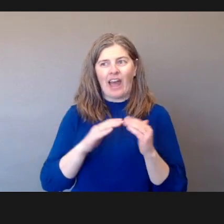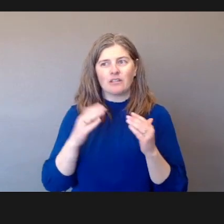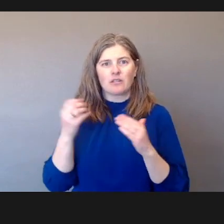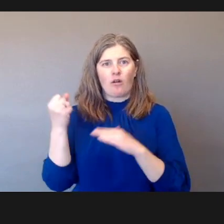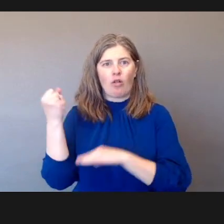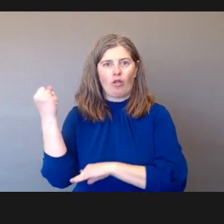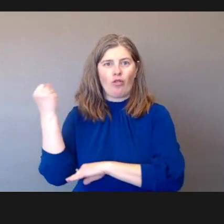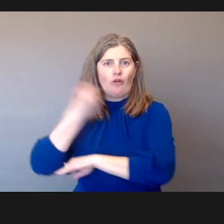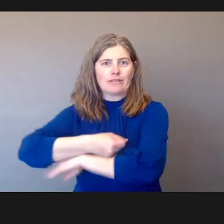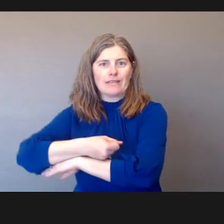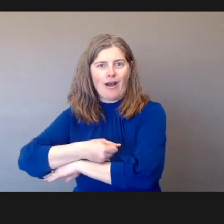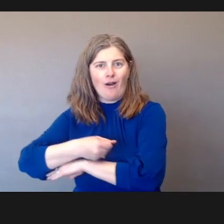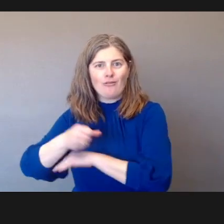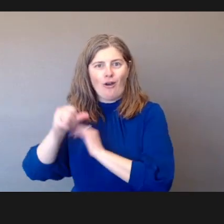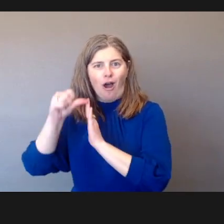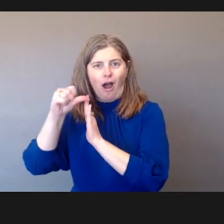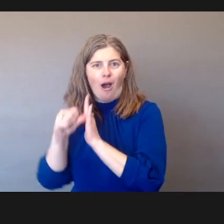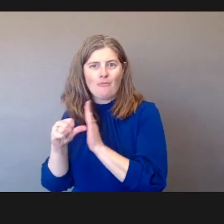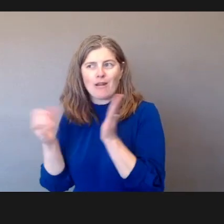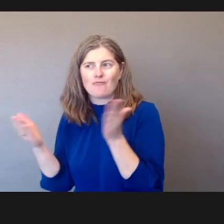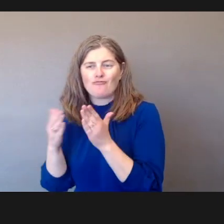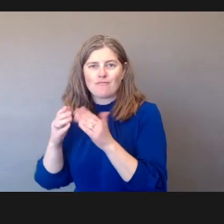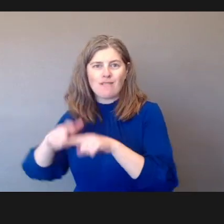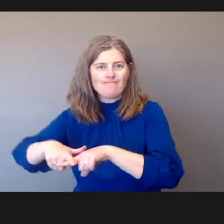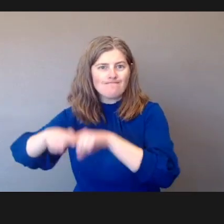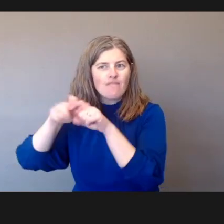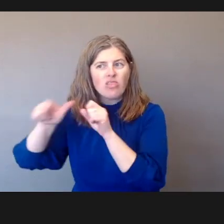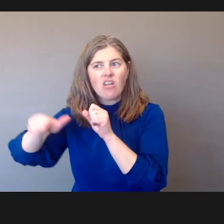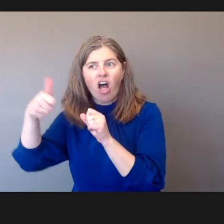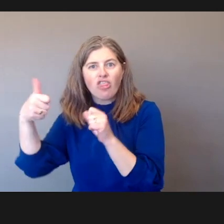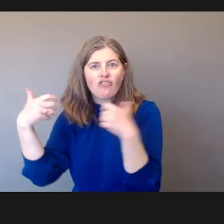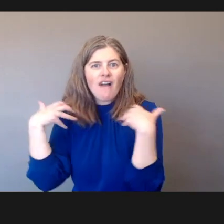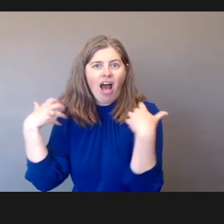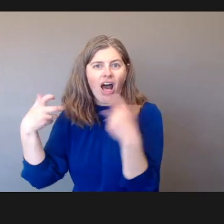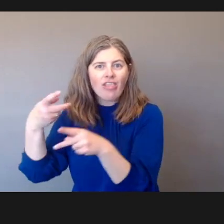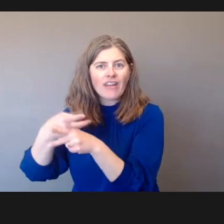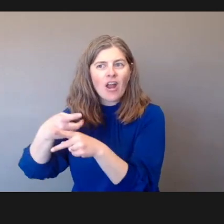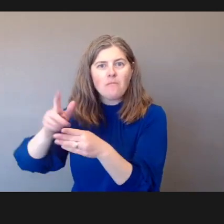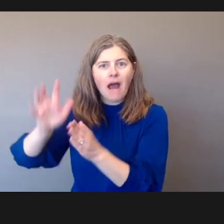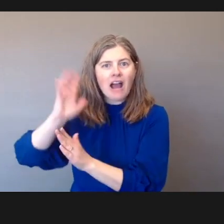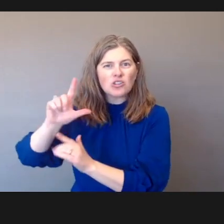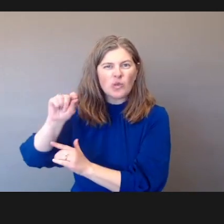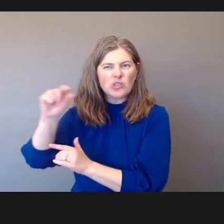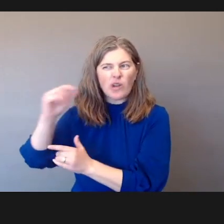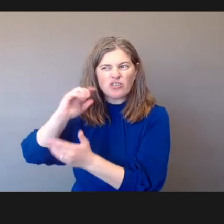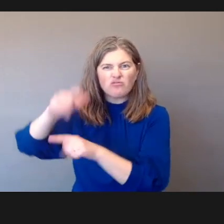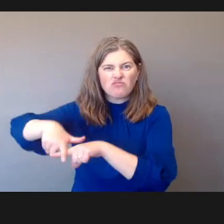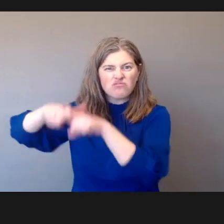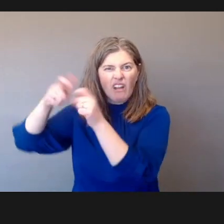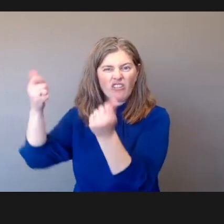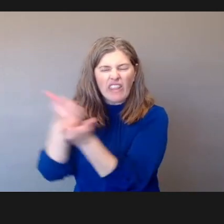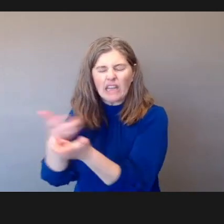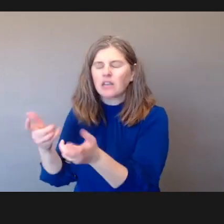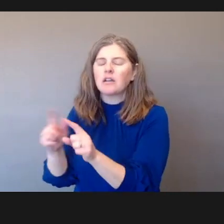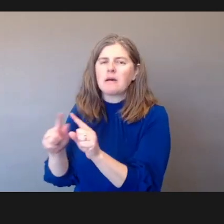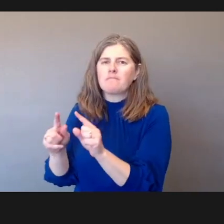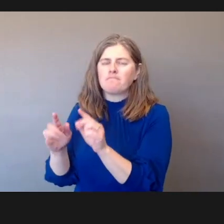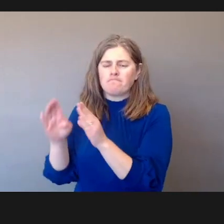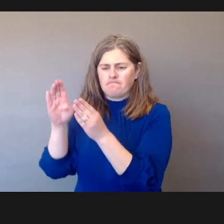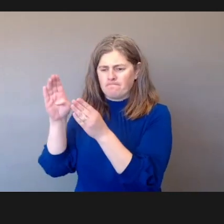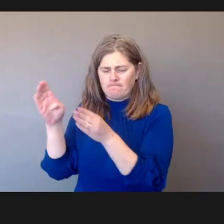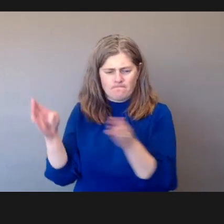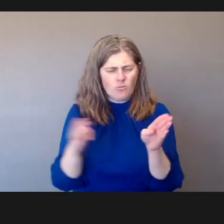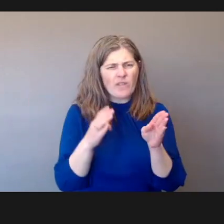operating rooms and stopping all the other healthcare we had to stop in 2020. But I think we need to rethink incentives